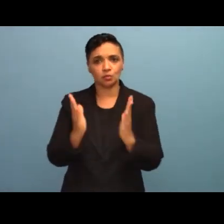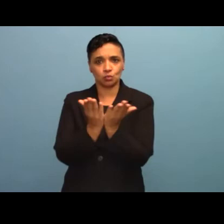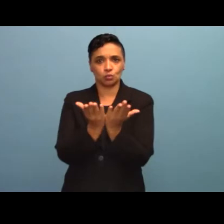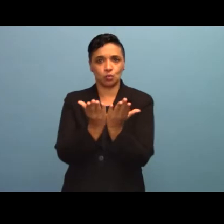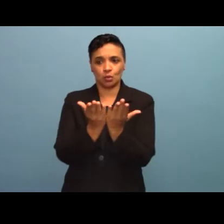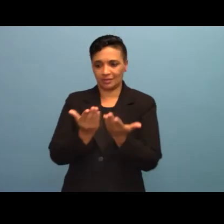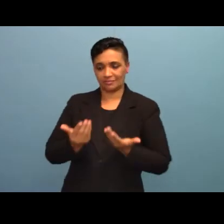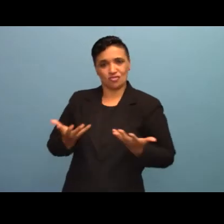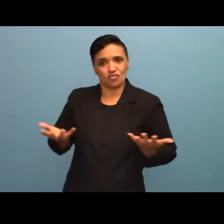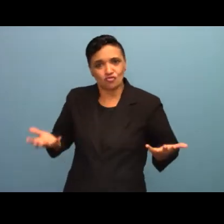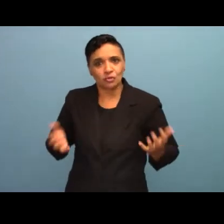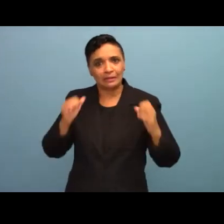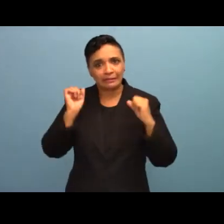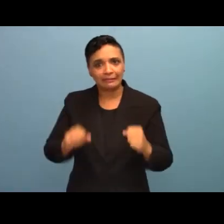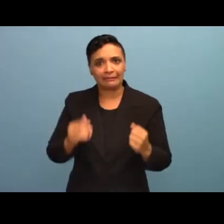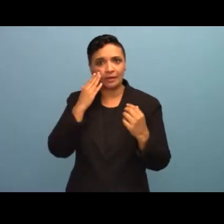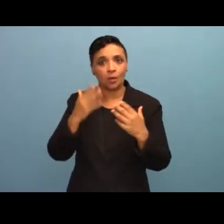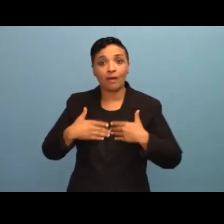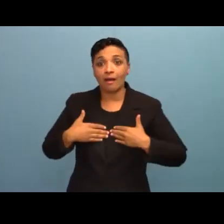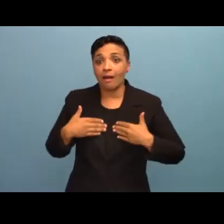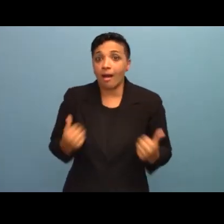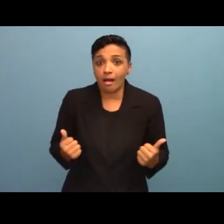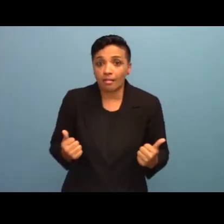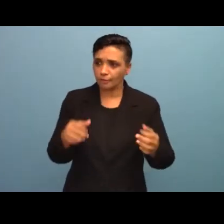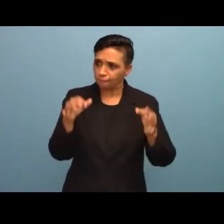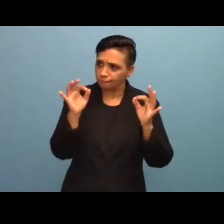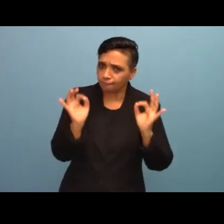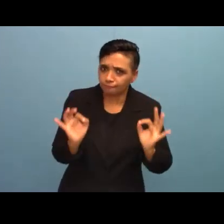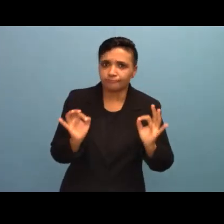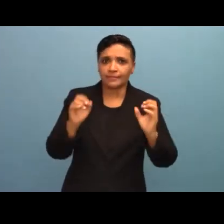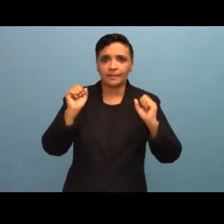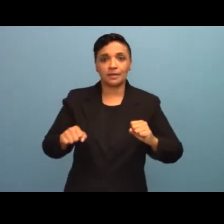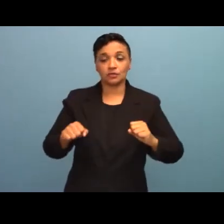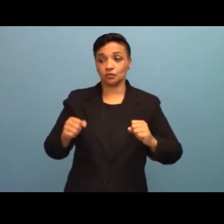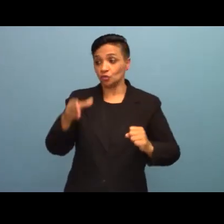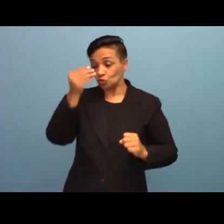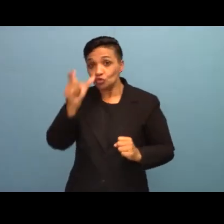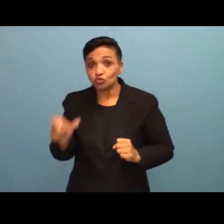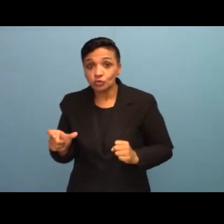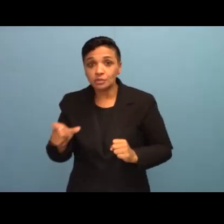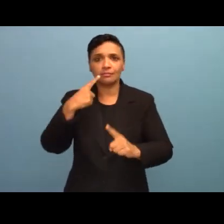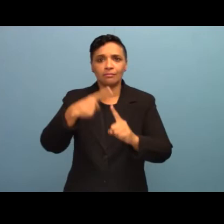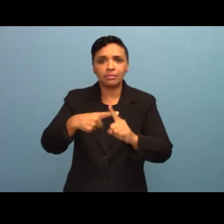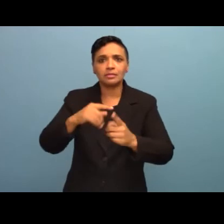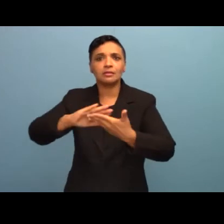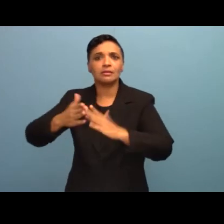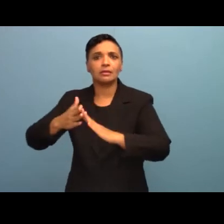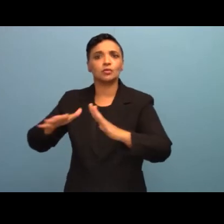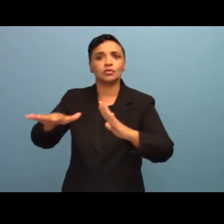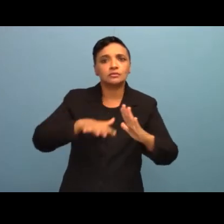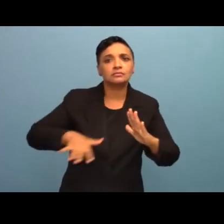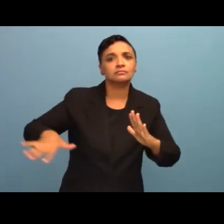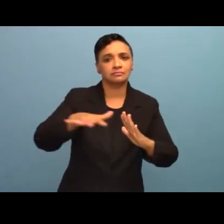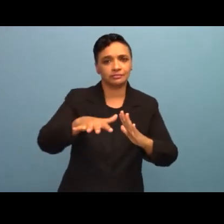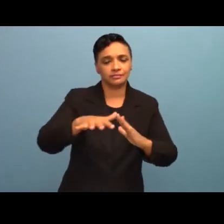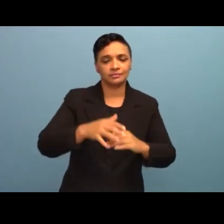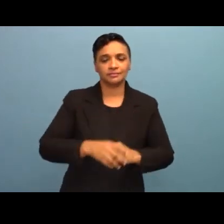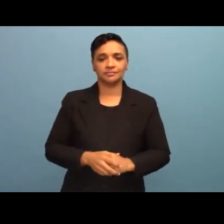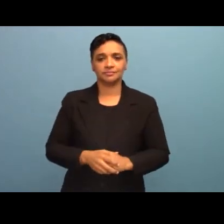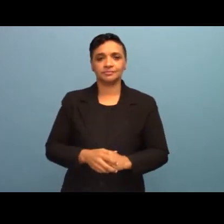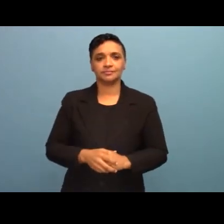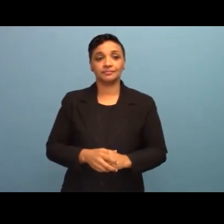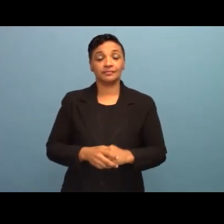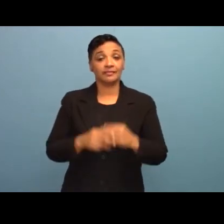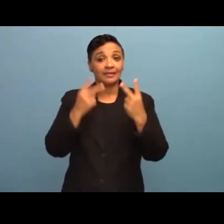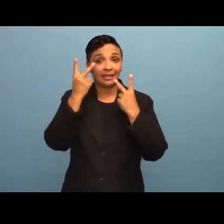for influencing the health and well-being of students and their communities. Unaddressed vision impairment obstructs a country's